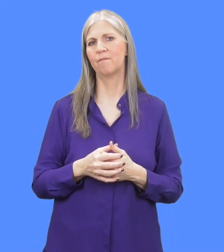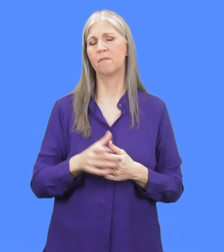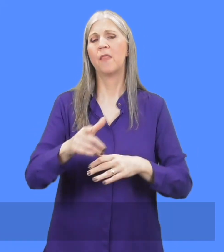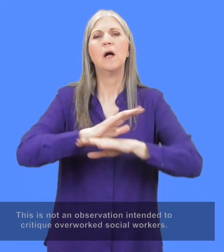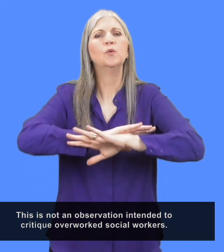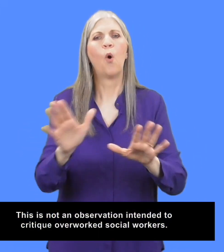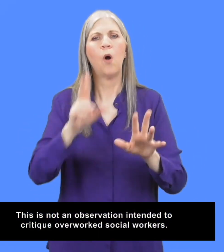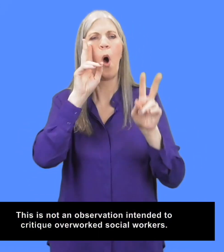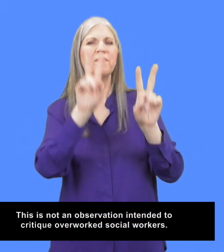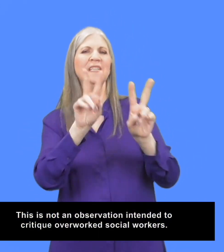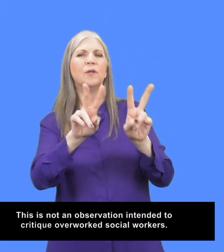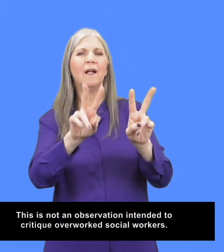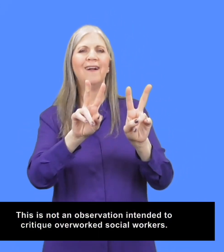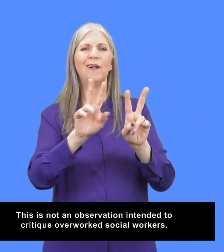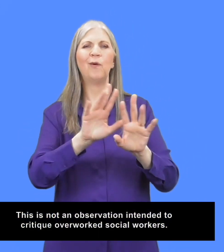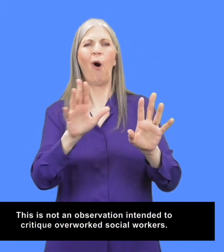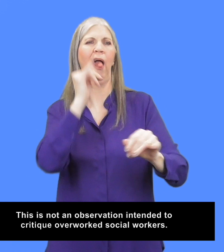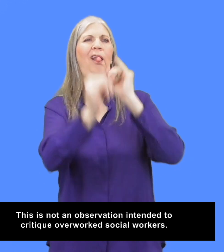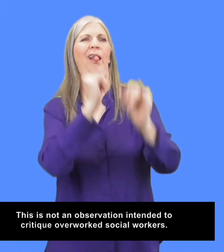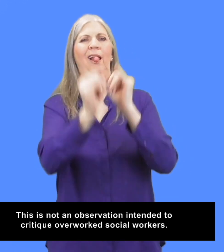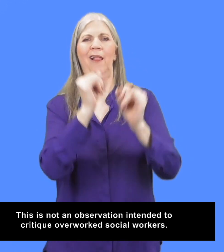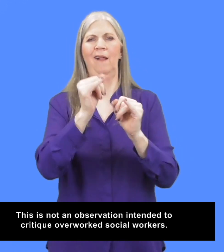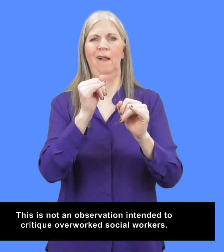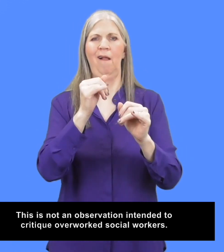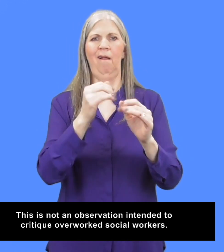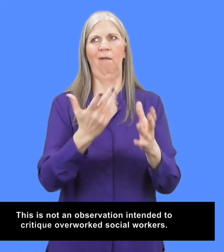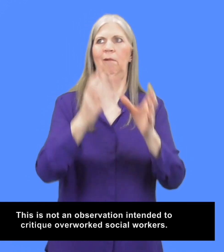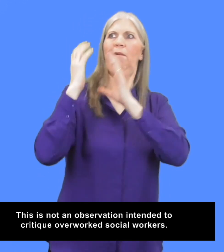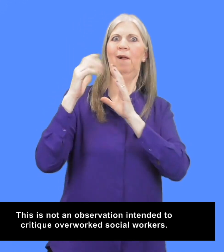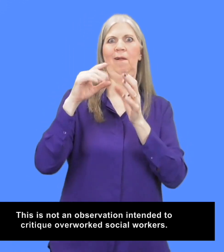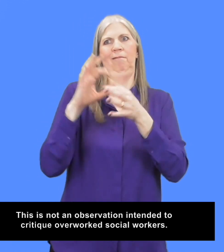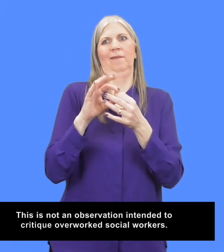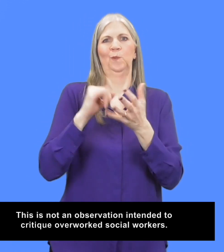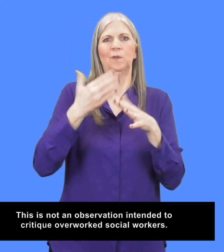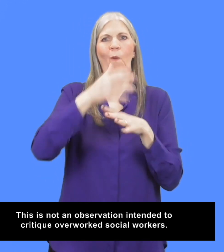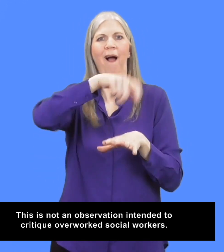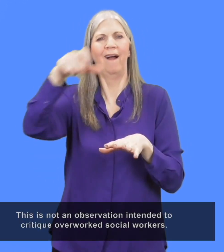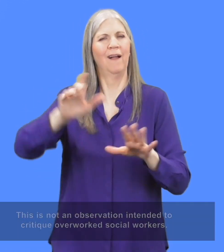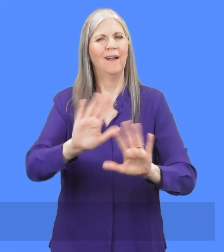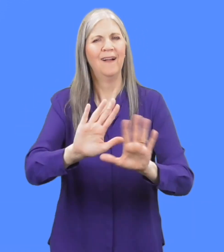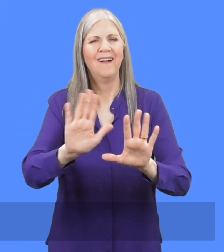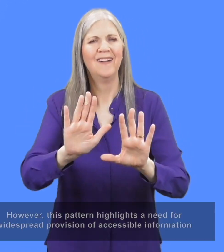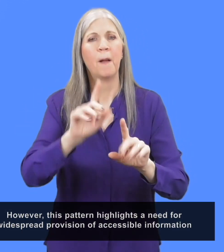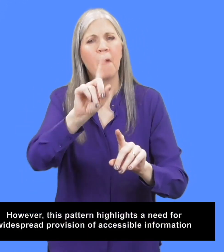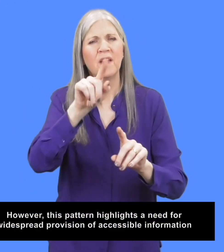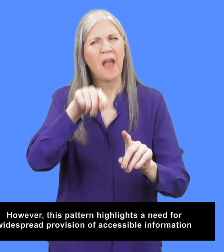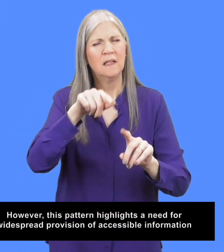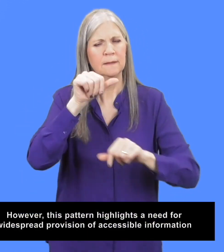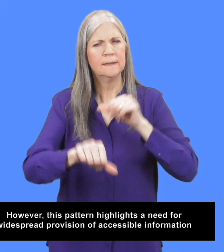This is not an observation intended to critique overworked social workers. However, this pattern